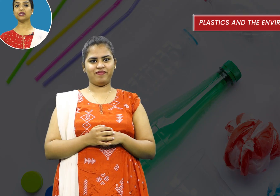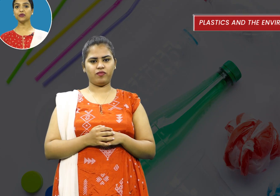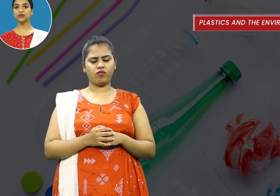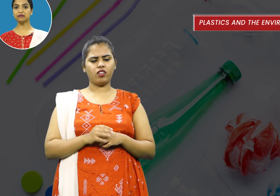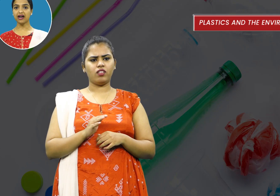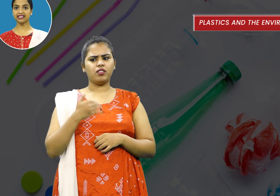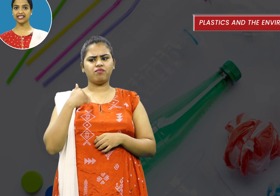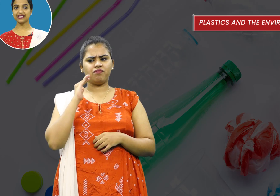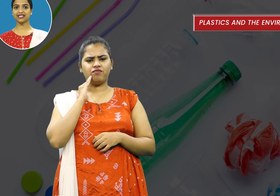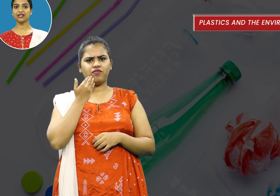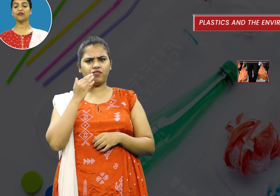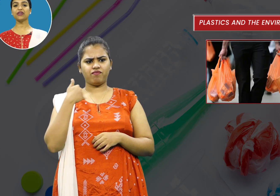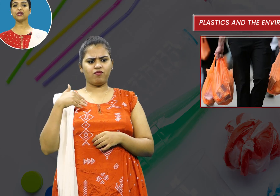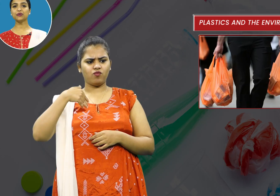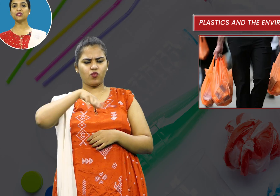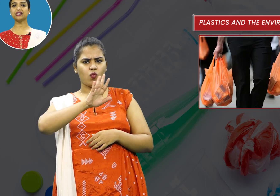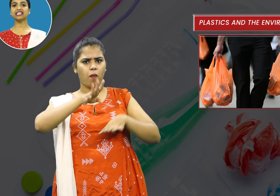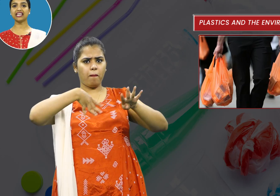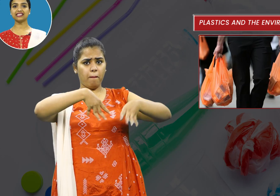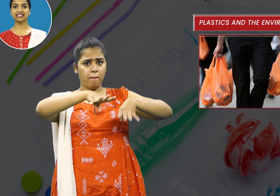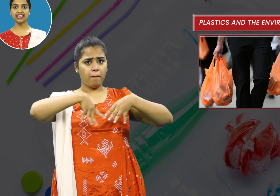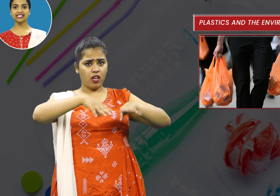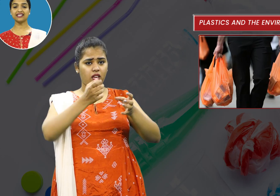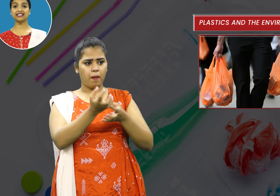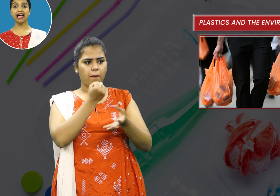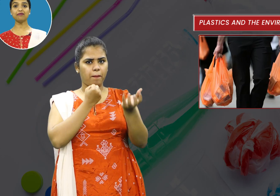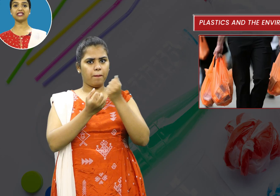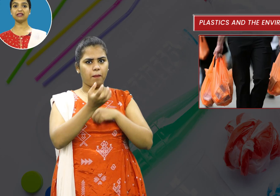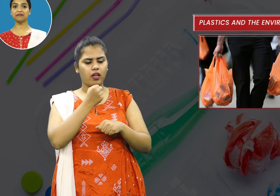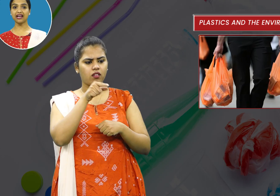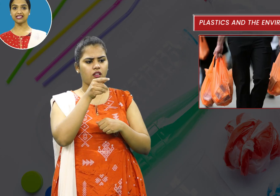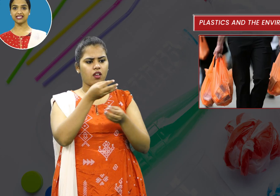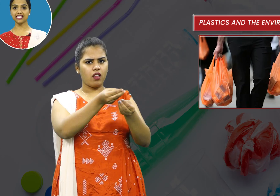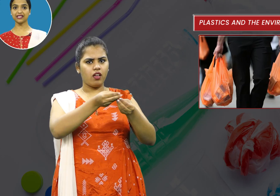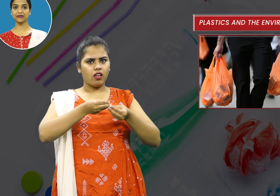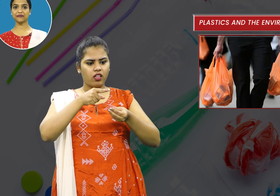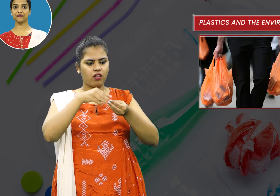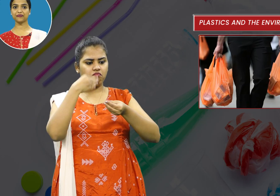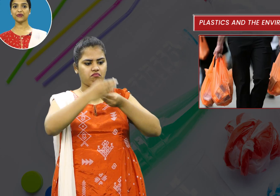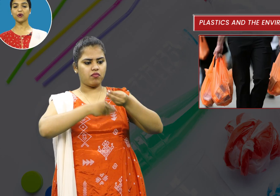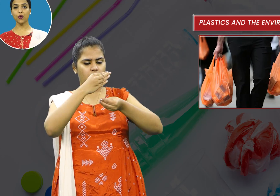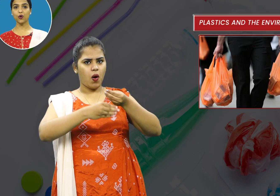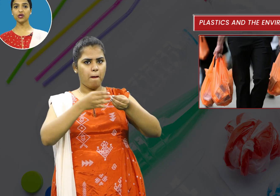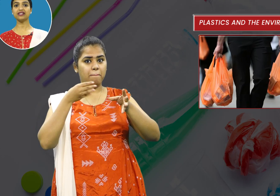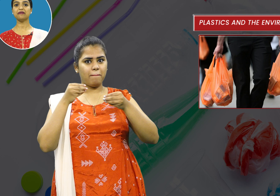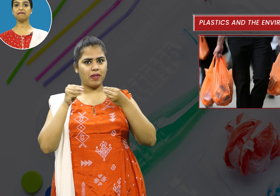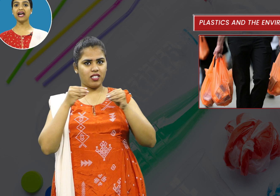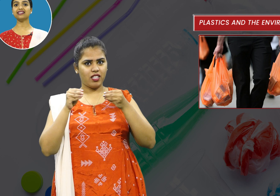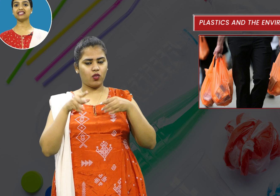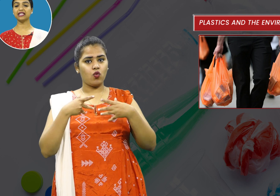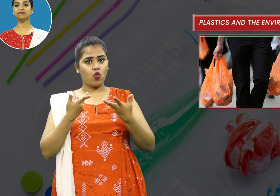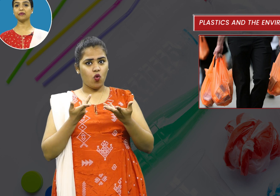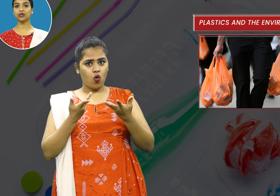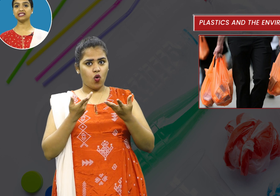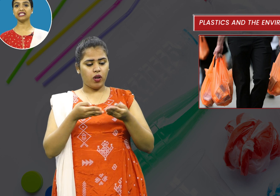When we go to the market, we usually get things wrapped in plastic or